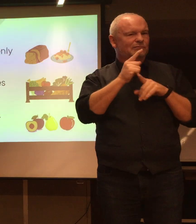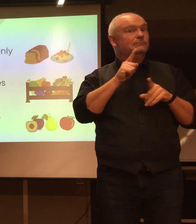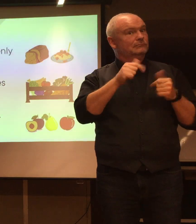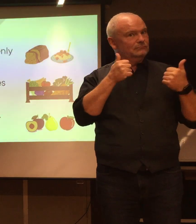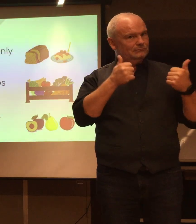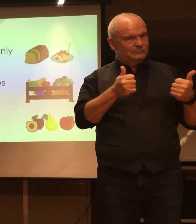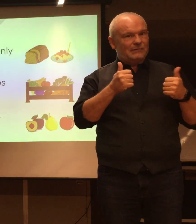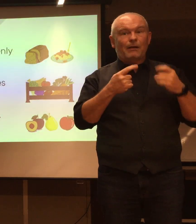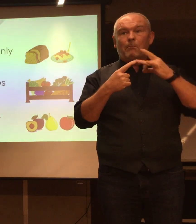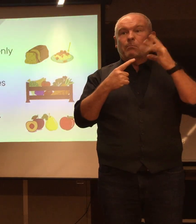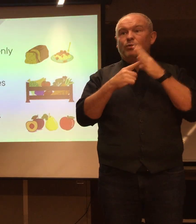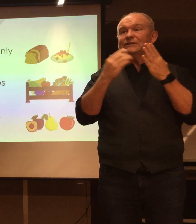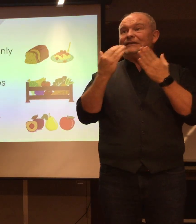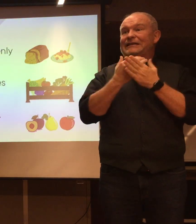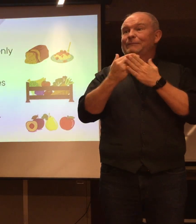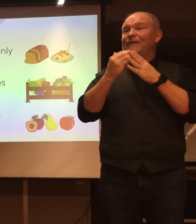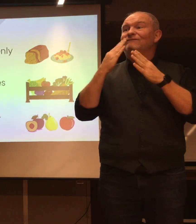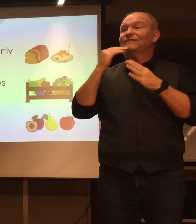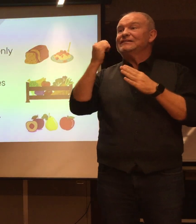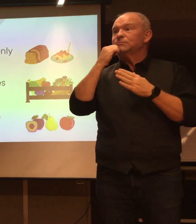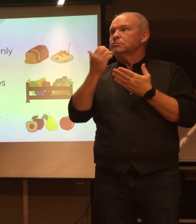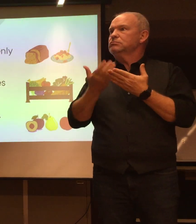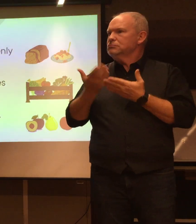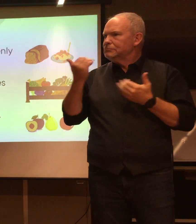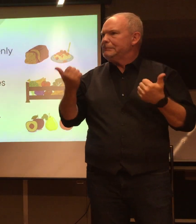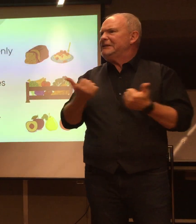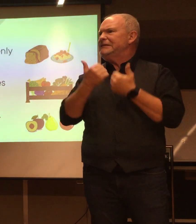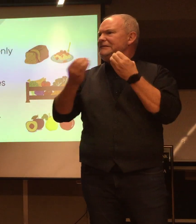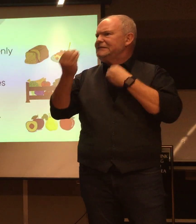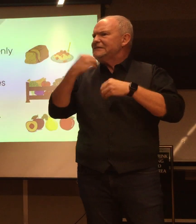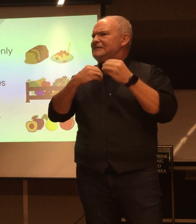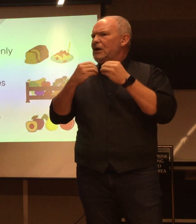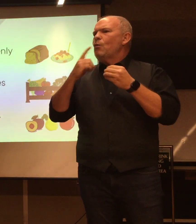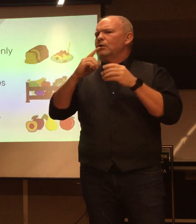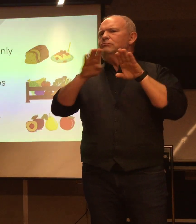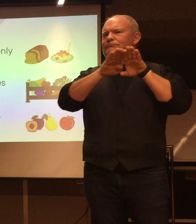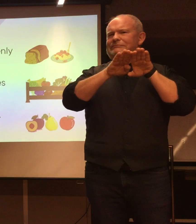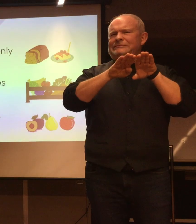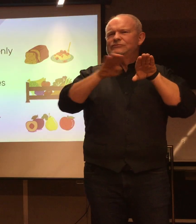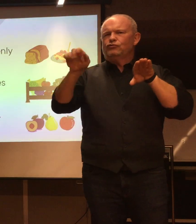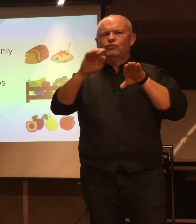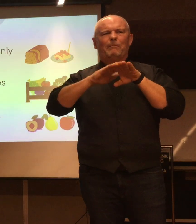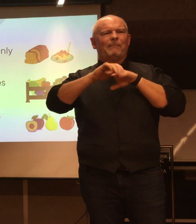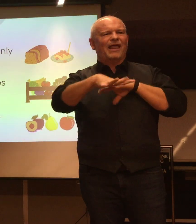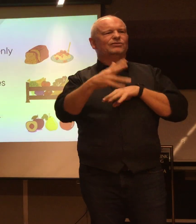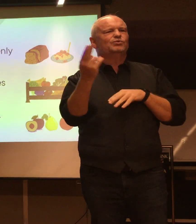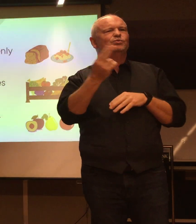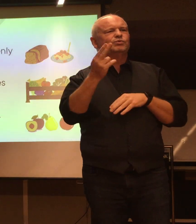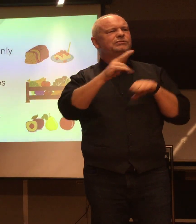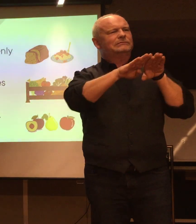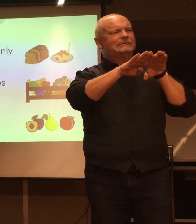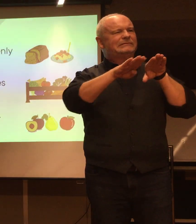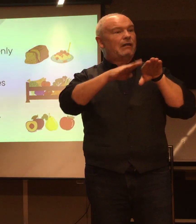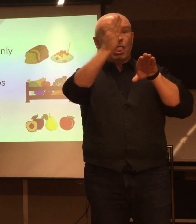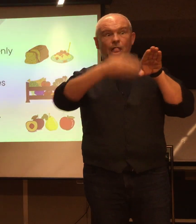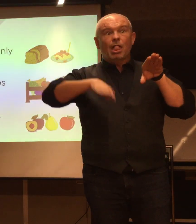It's also important to keep those vegetables up because they can help regulate the blood sugars as well.